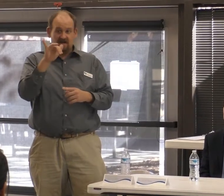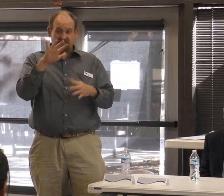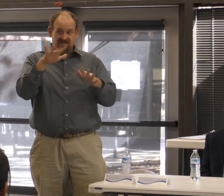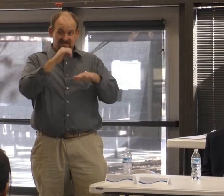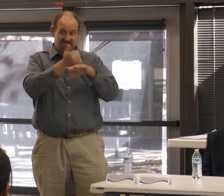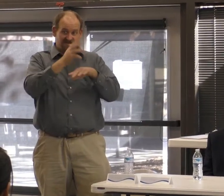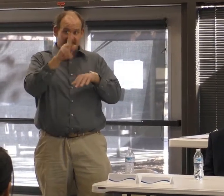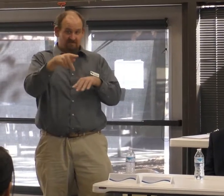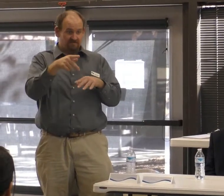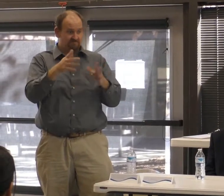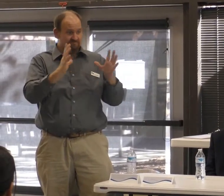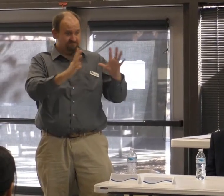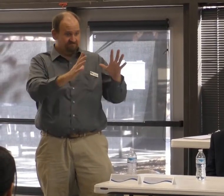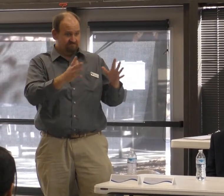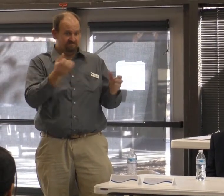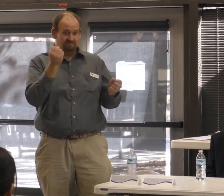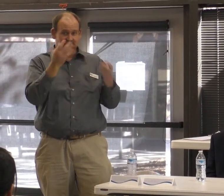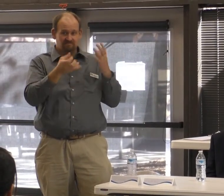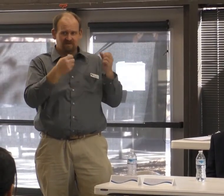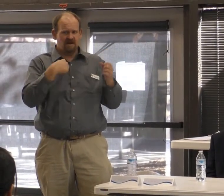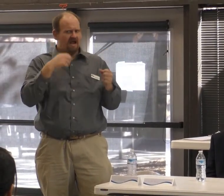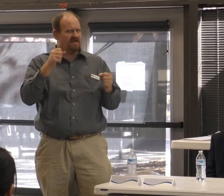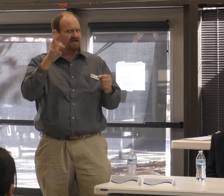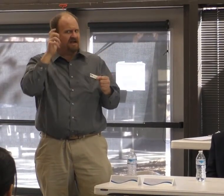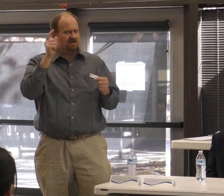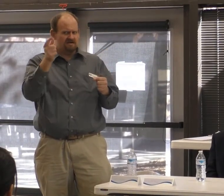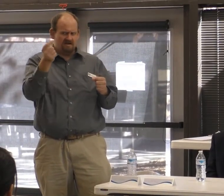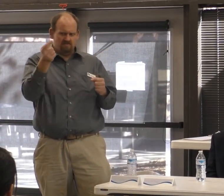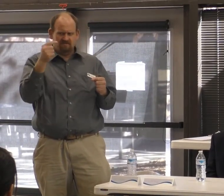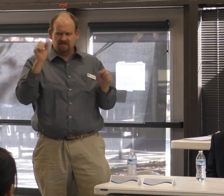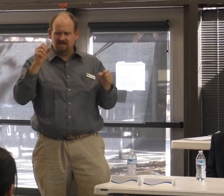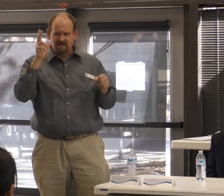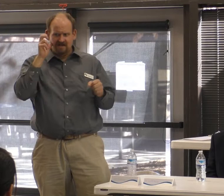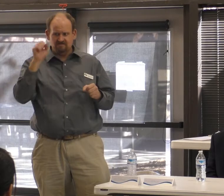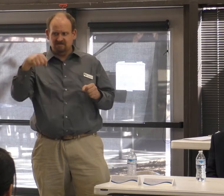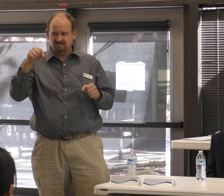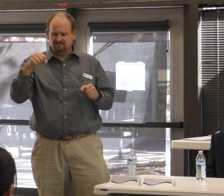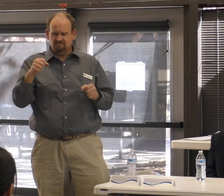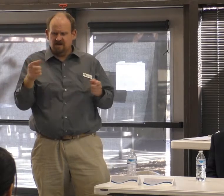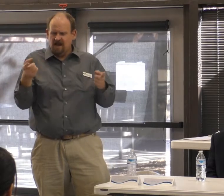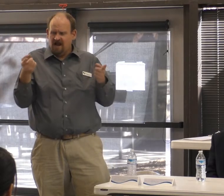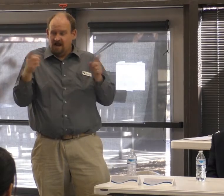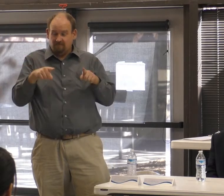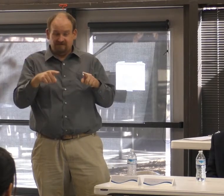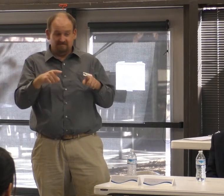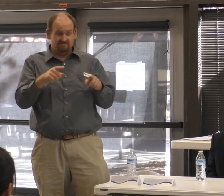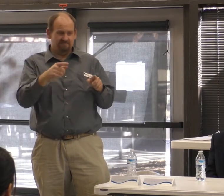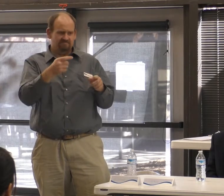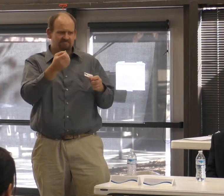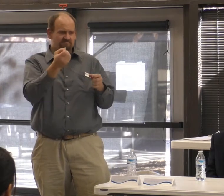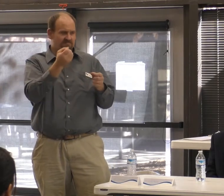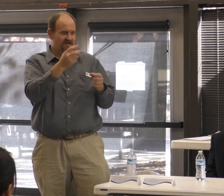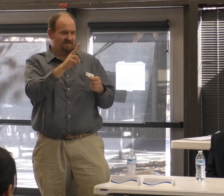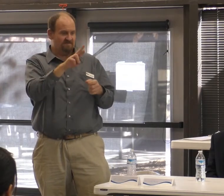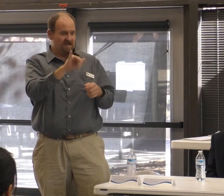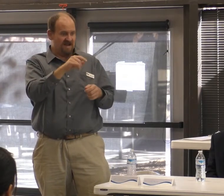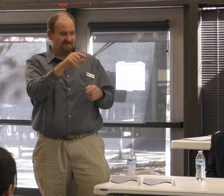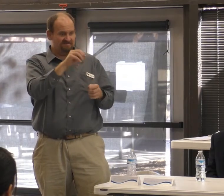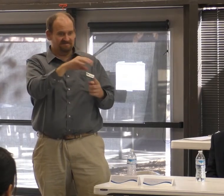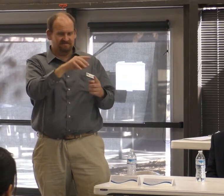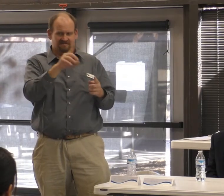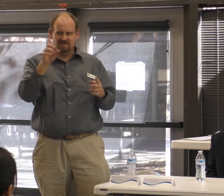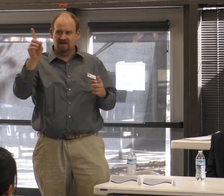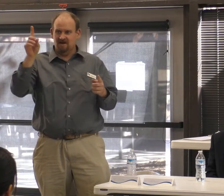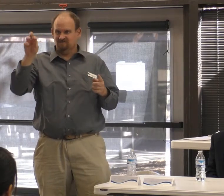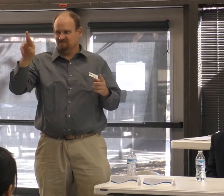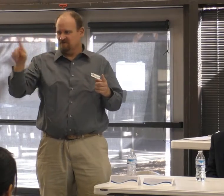one point that I got into an office and I saw the VRI was set up, and I can hear a little bit. But what occurred